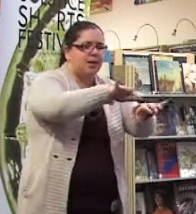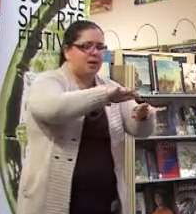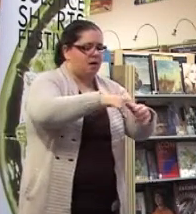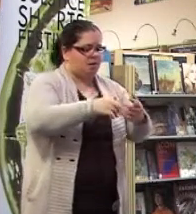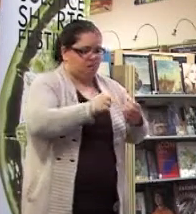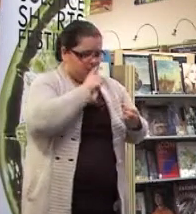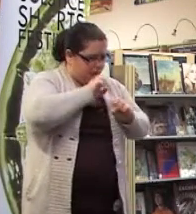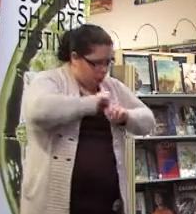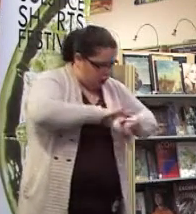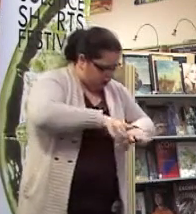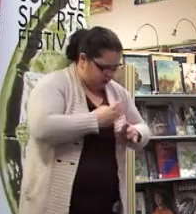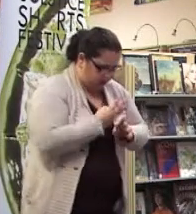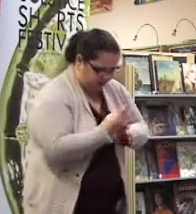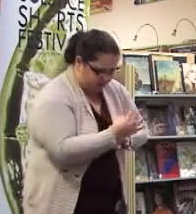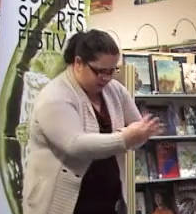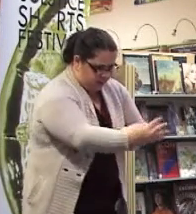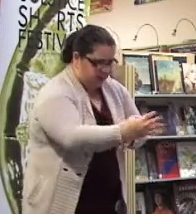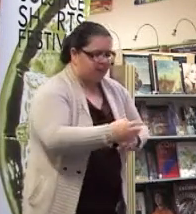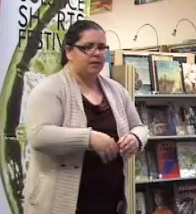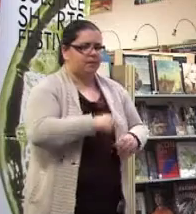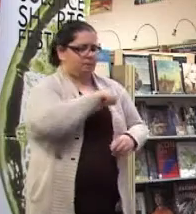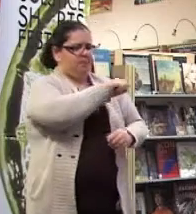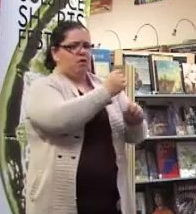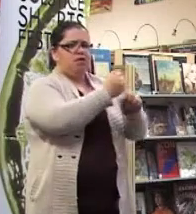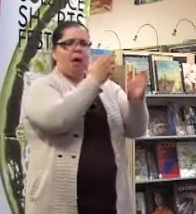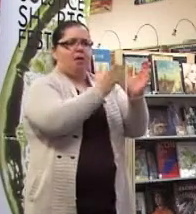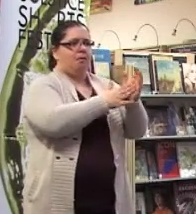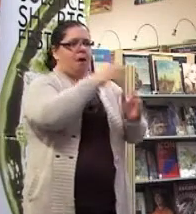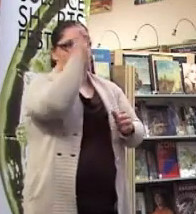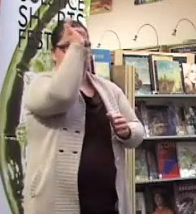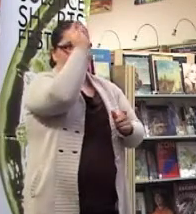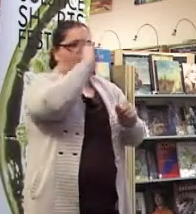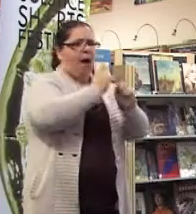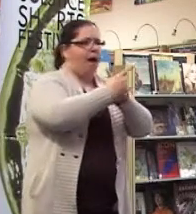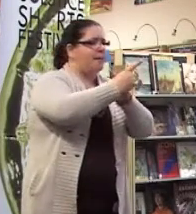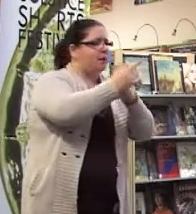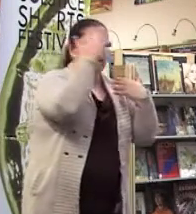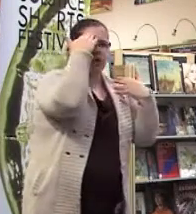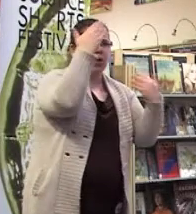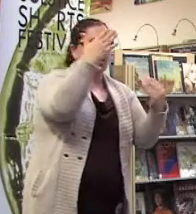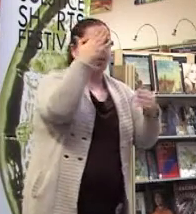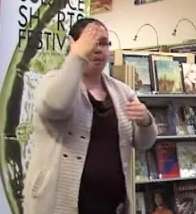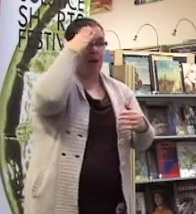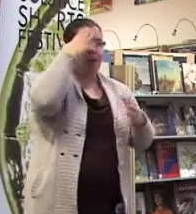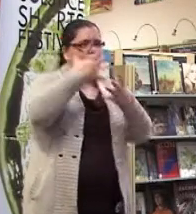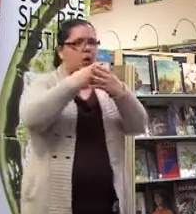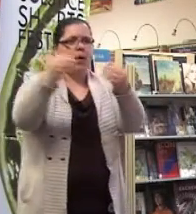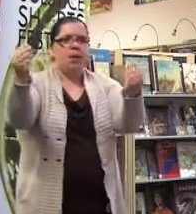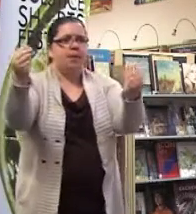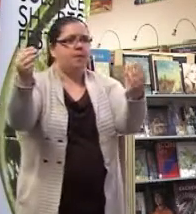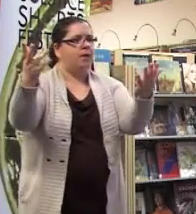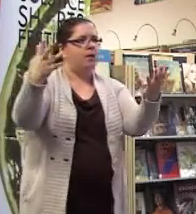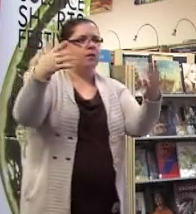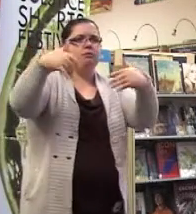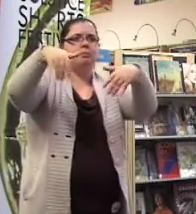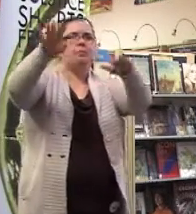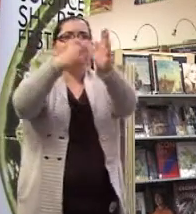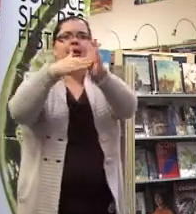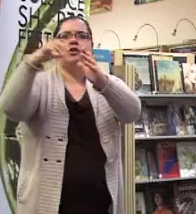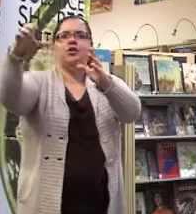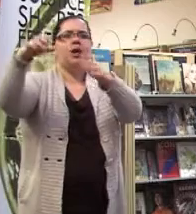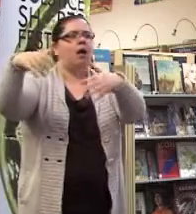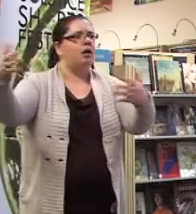in there. Mummy doesn't know anything about what has happened. She doesn't know that Mum has vanished into the hungry air of